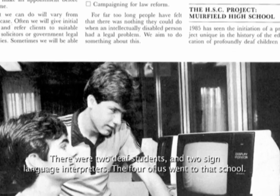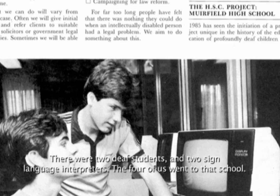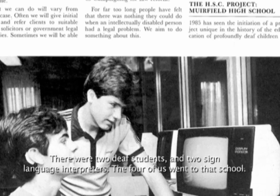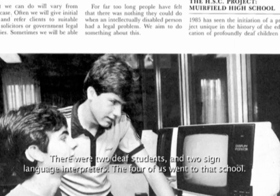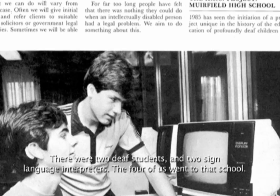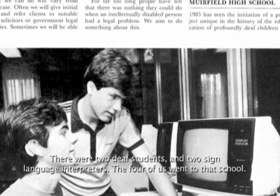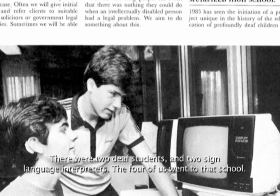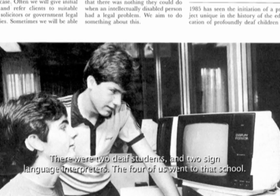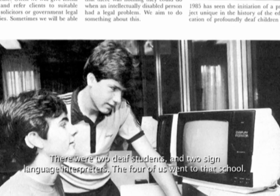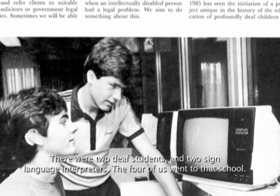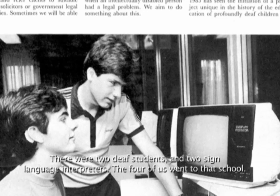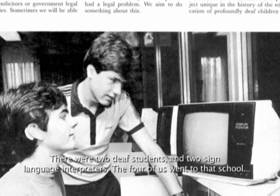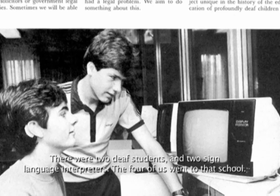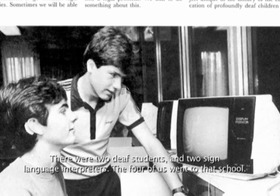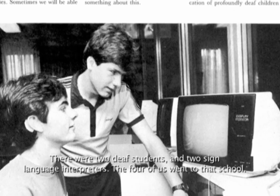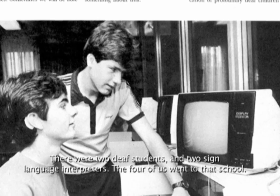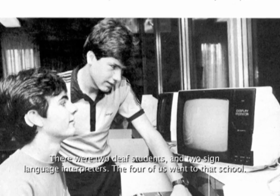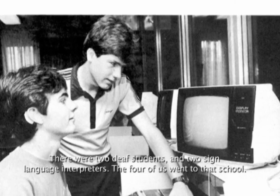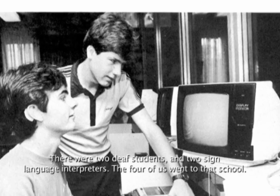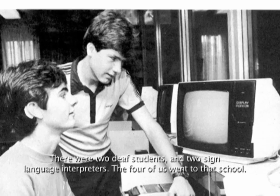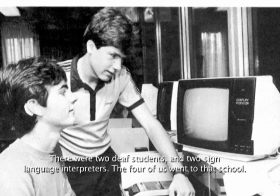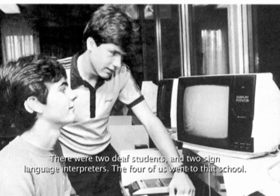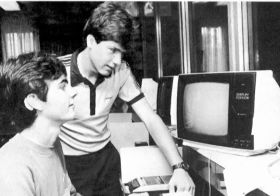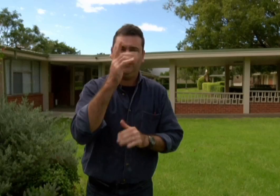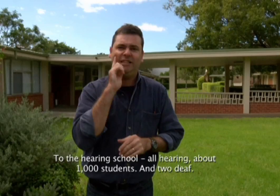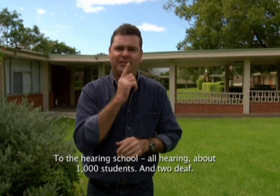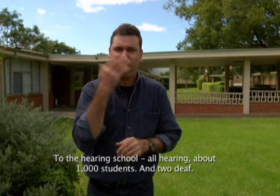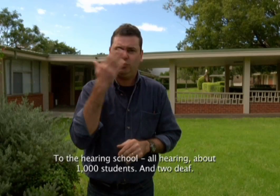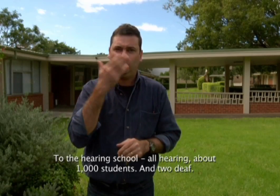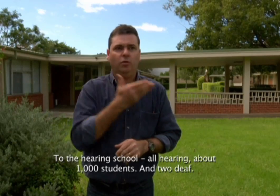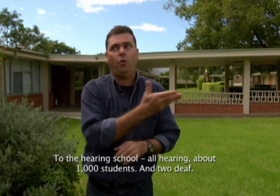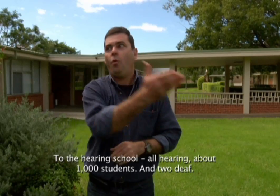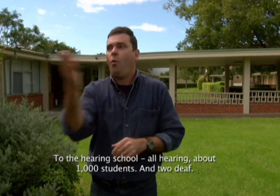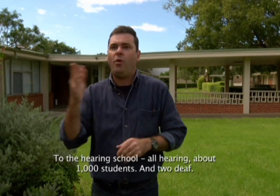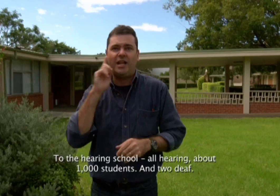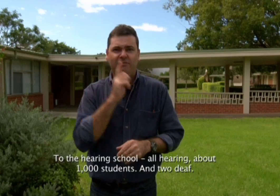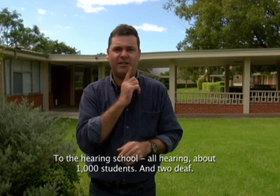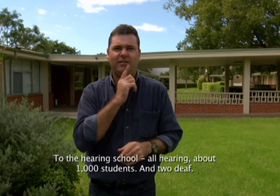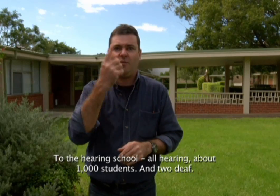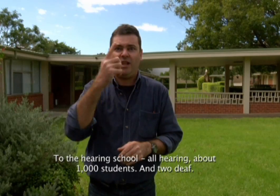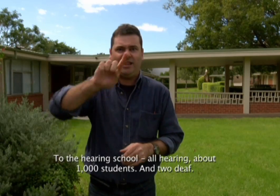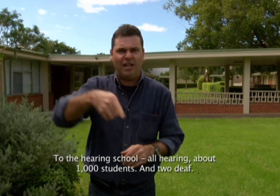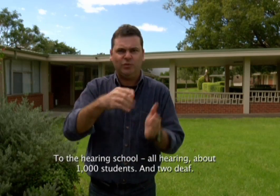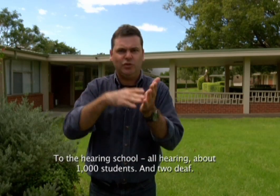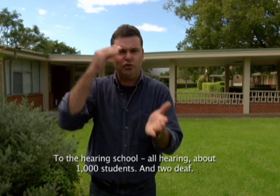students and 2 sign language interpreters. The 4 of us went to that school, to the hearing school, all hearing. About 1,000